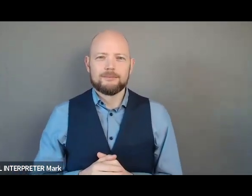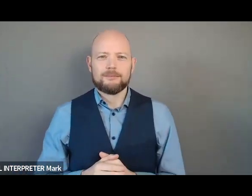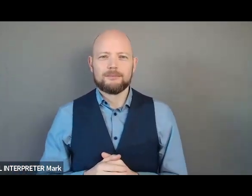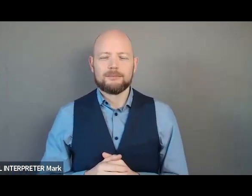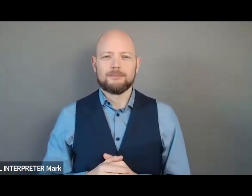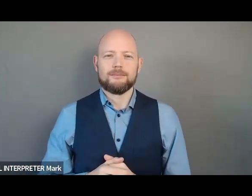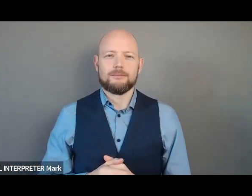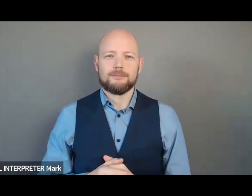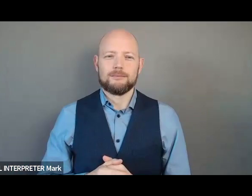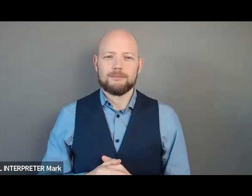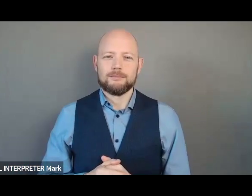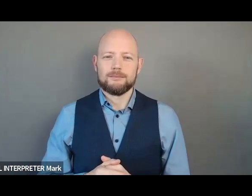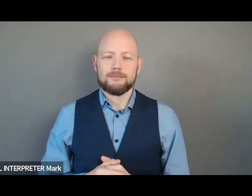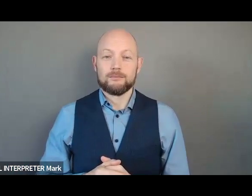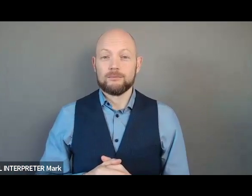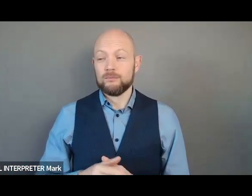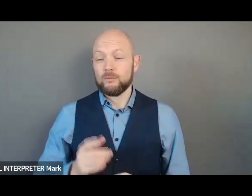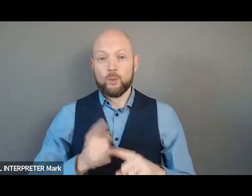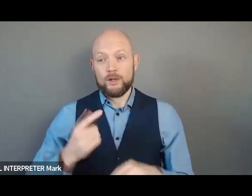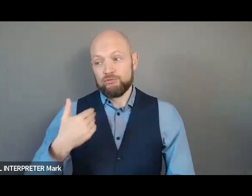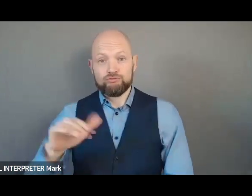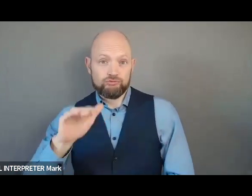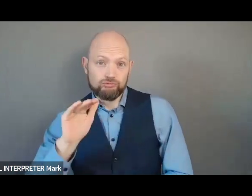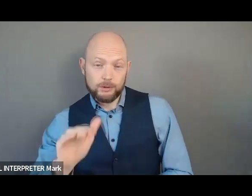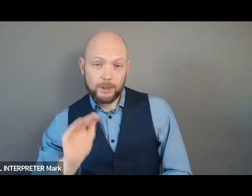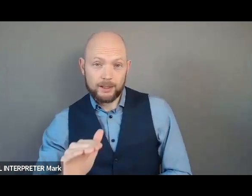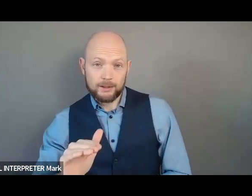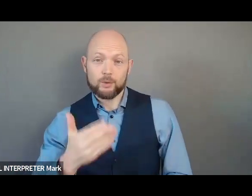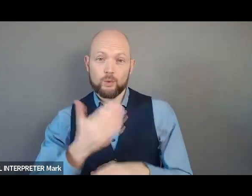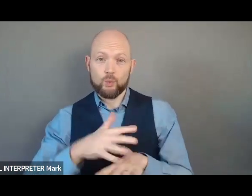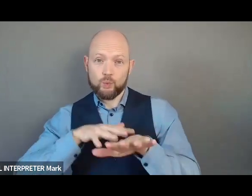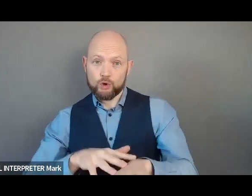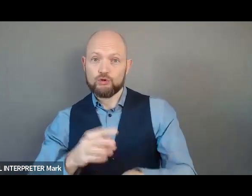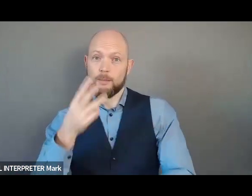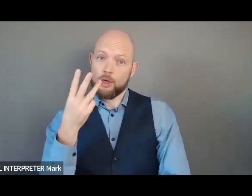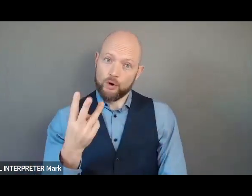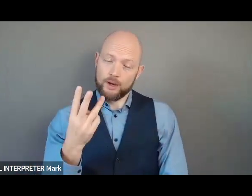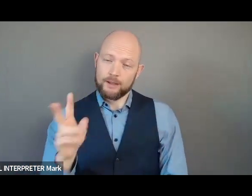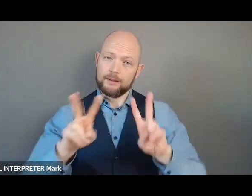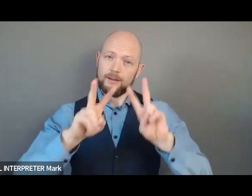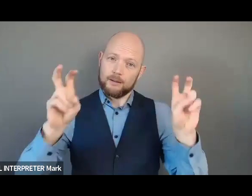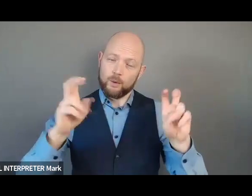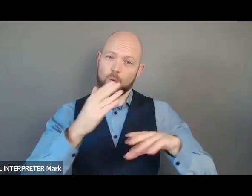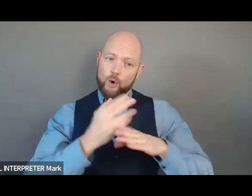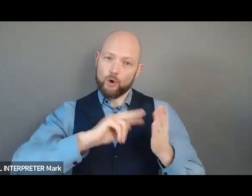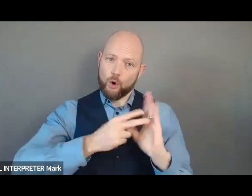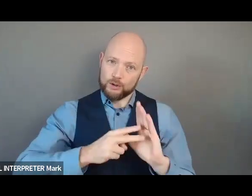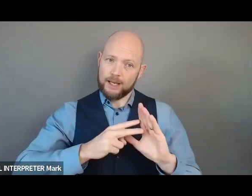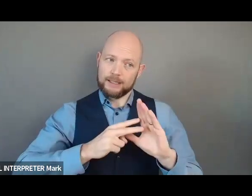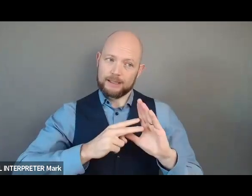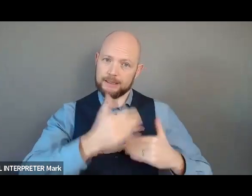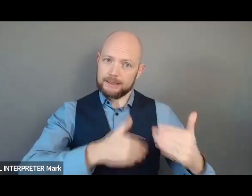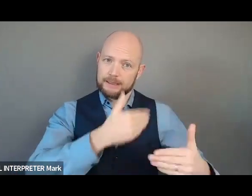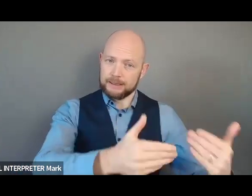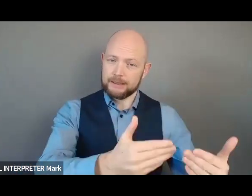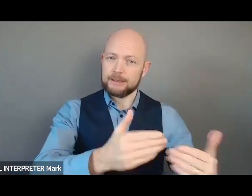of very quickly remind you, Workstream 3 is about the organisation of work. Kind of what we're talking about here are,